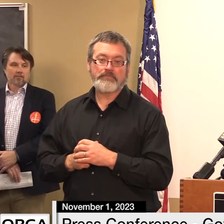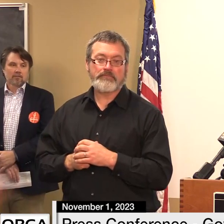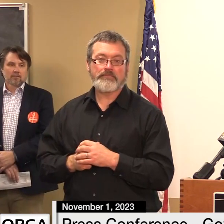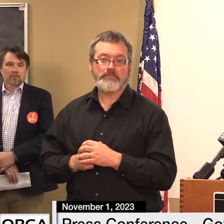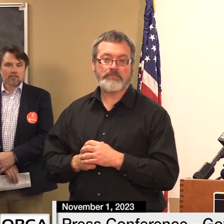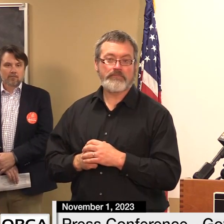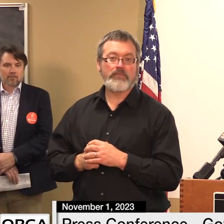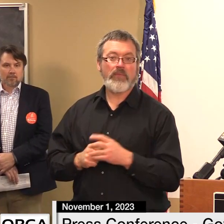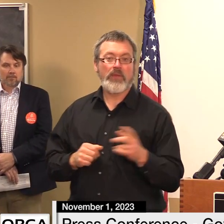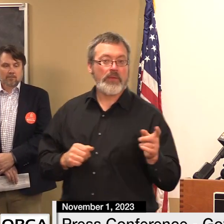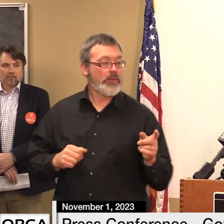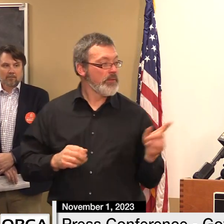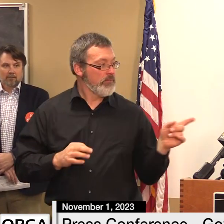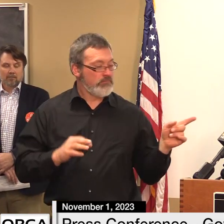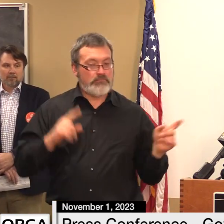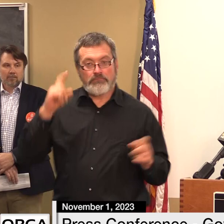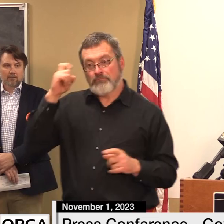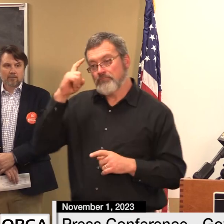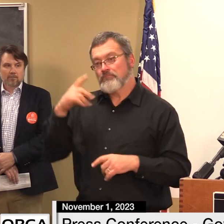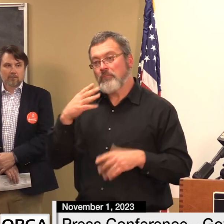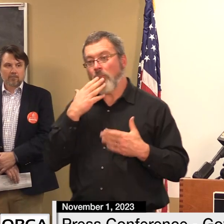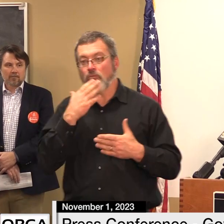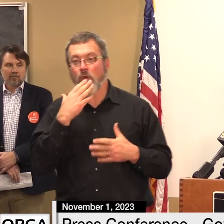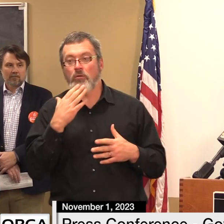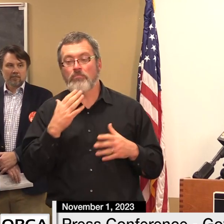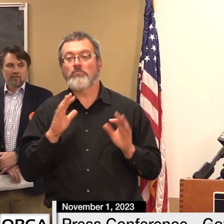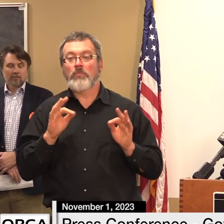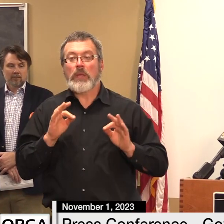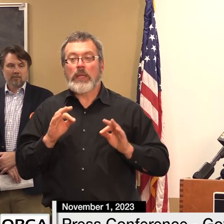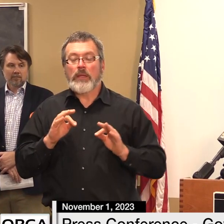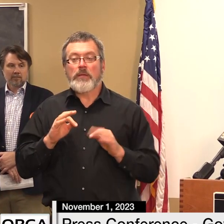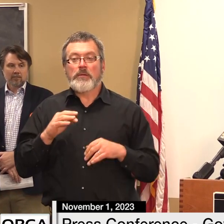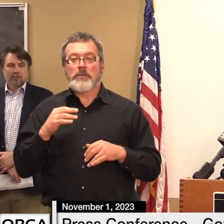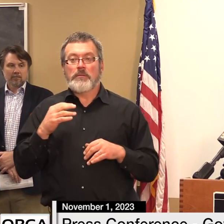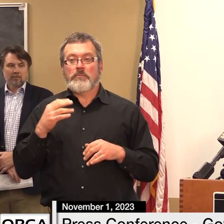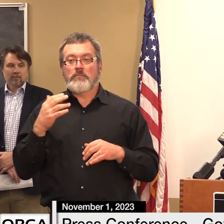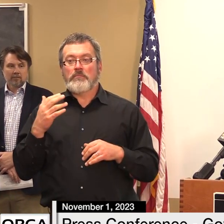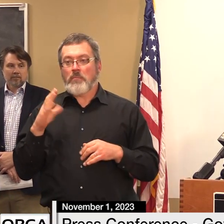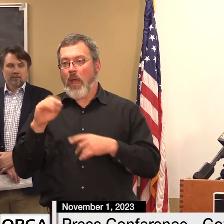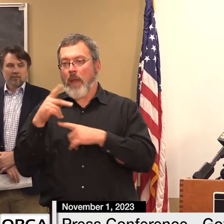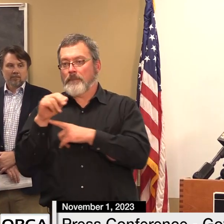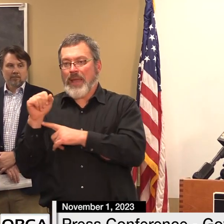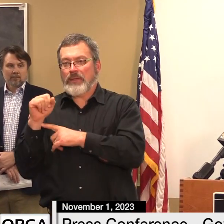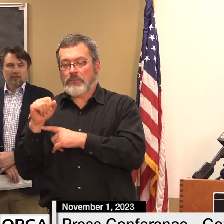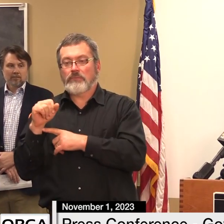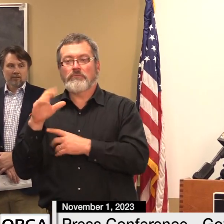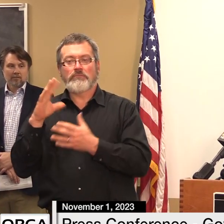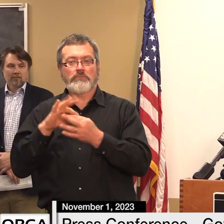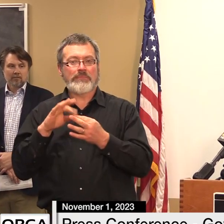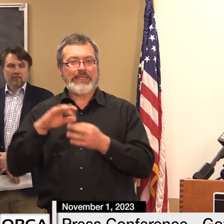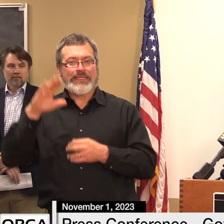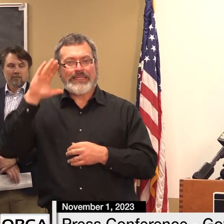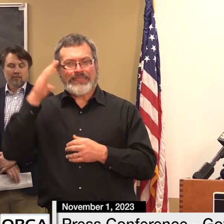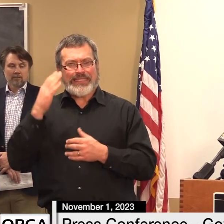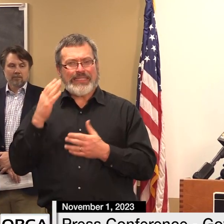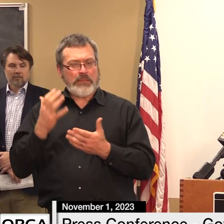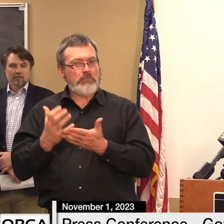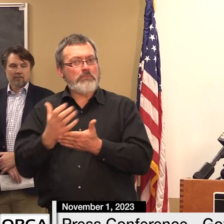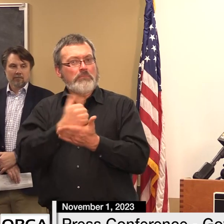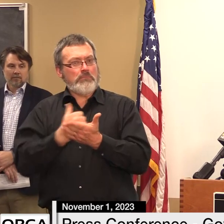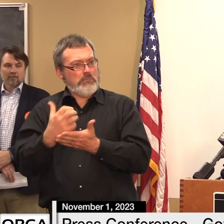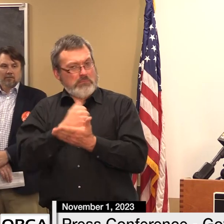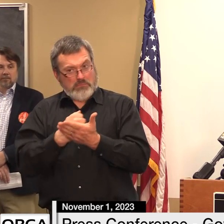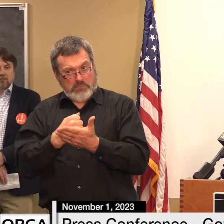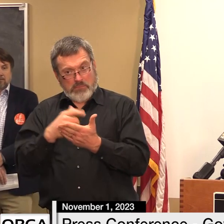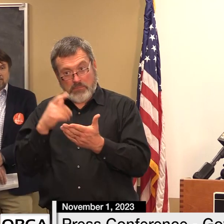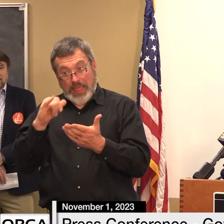Thank you for that. It seems that, first of all, there's some revenue generation from the tickets that might help municipalities. And I think